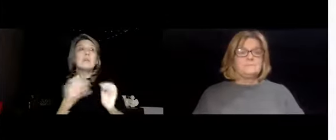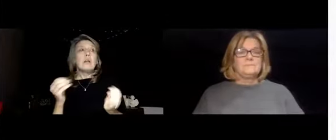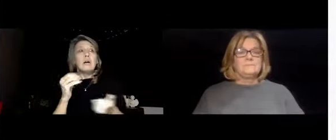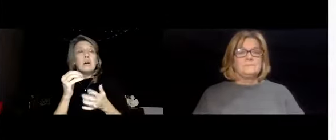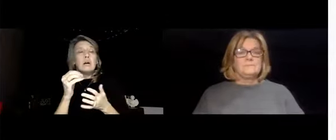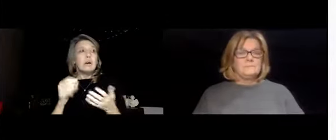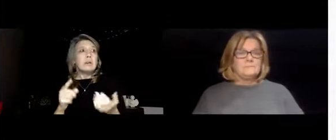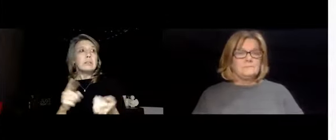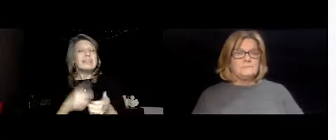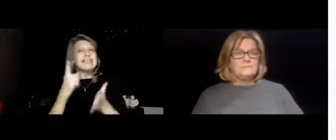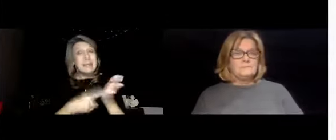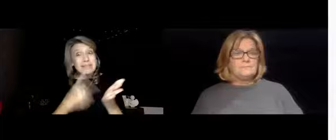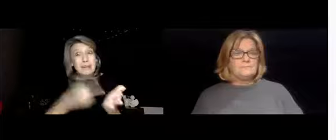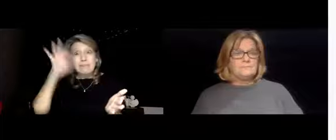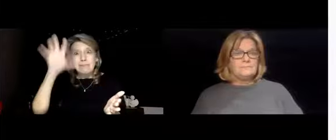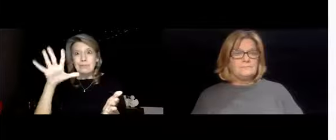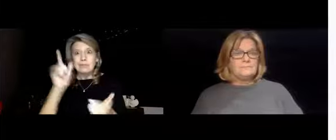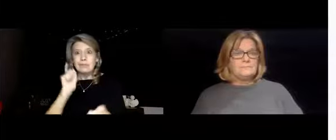specifically.